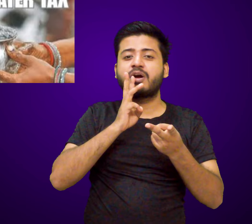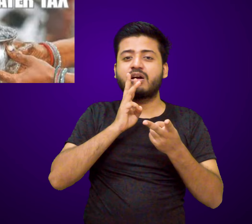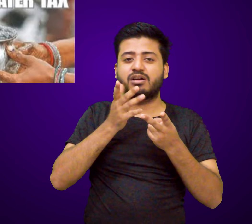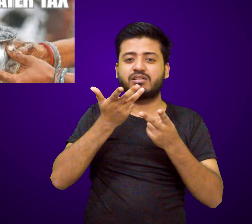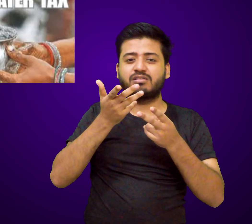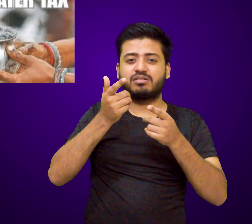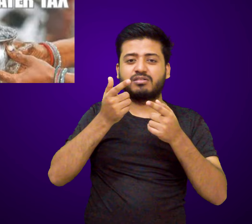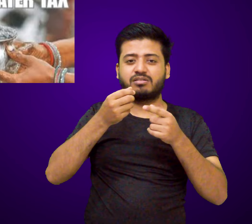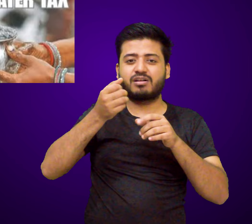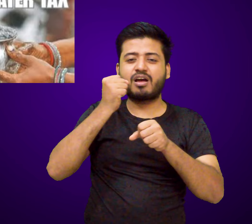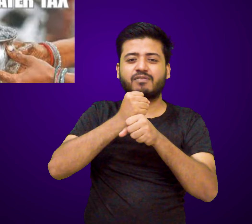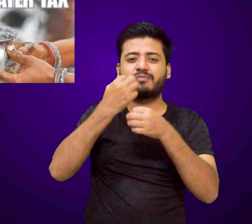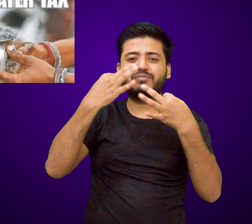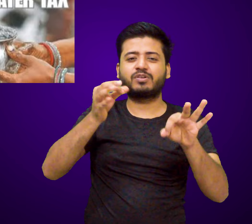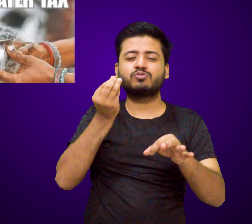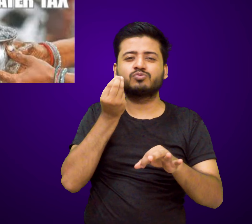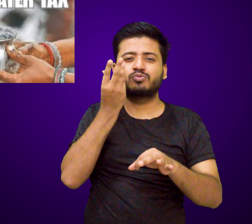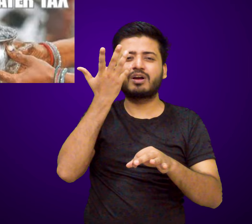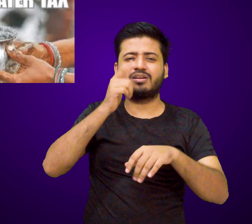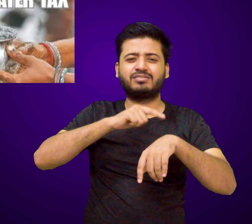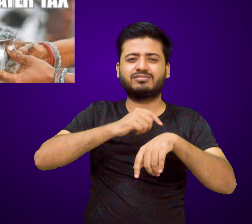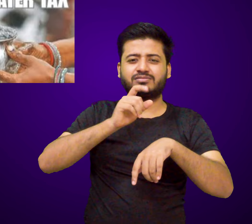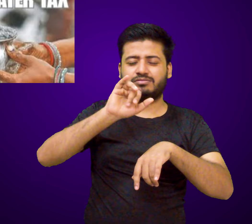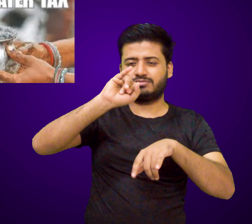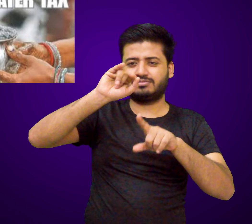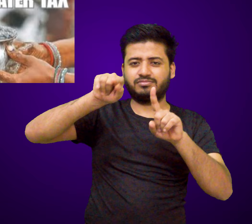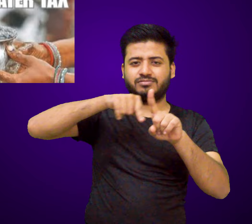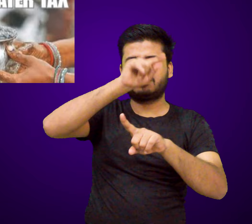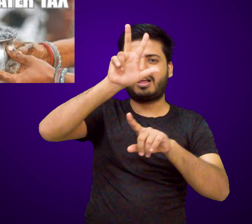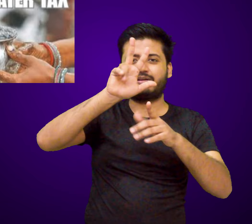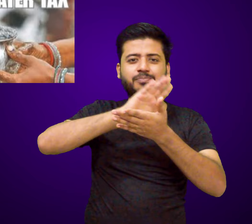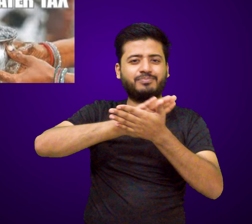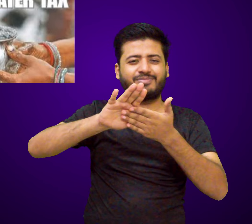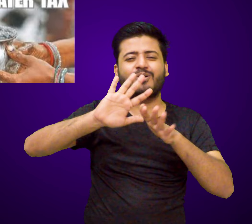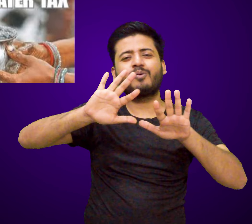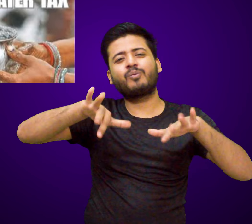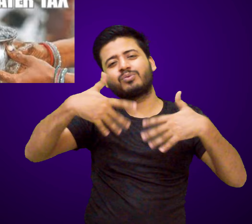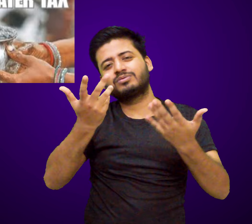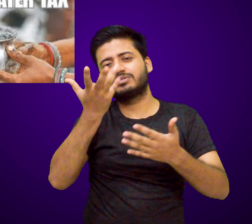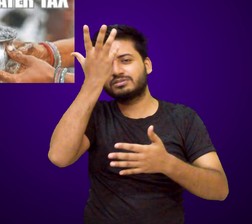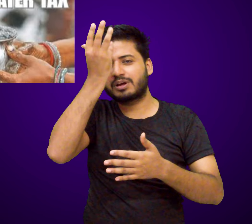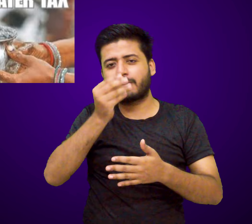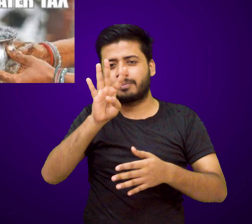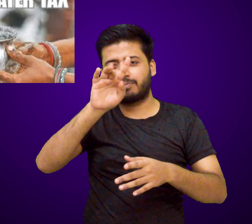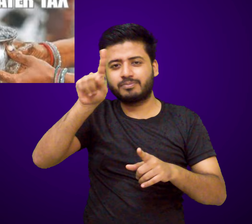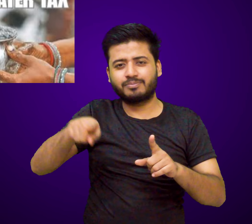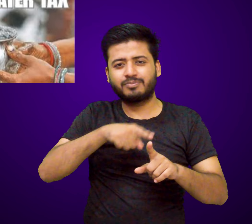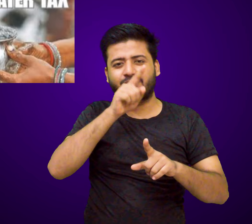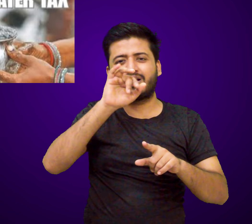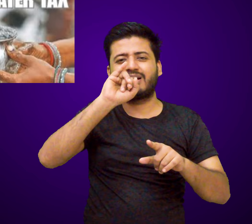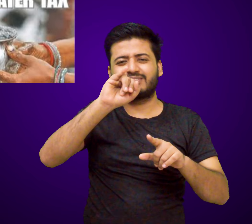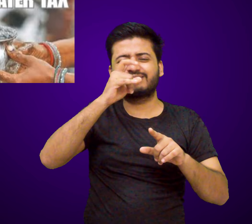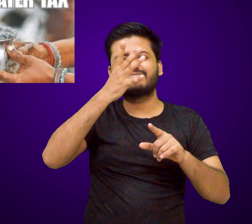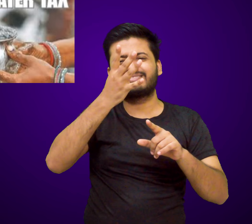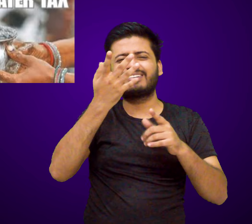and self-occupied by a person with a disability. How to check eligibility? To find out if a similar exemption exists in your